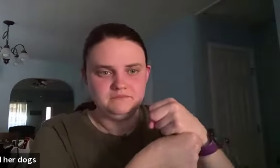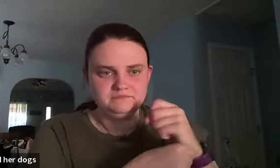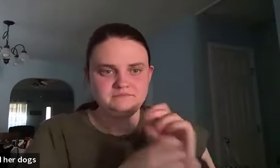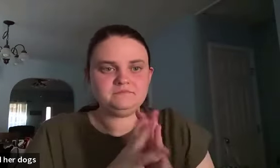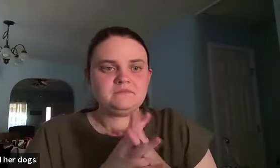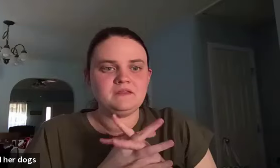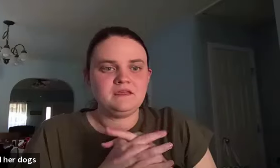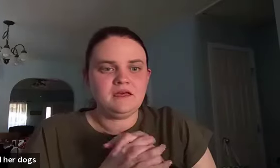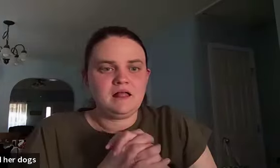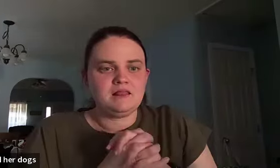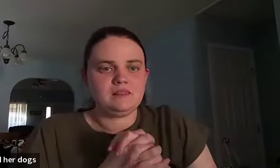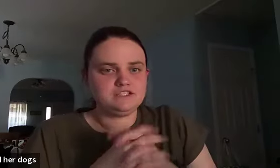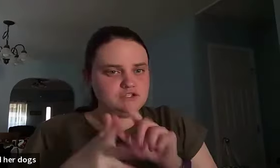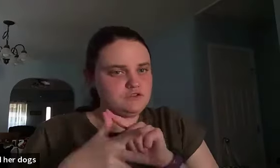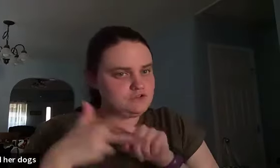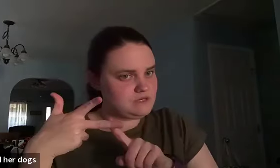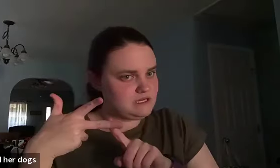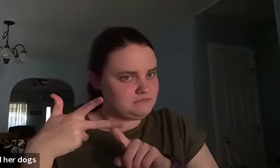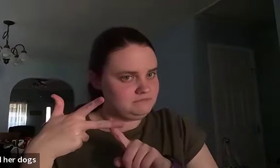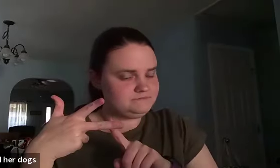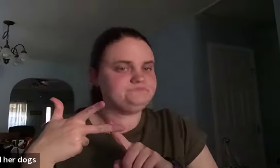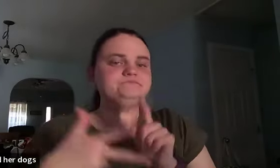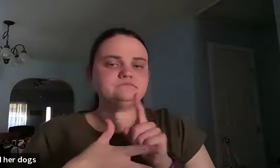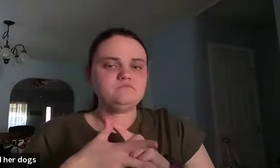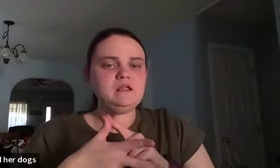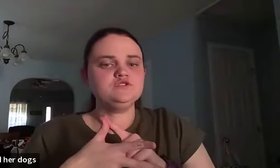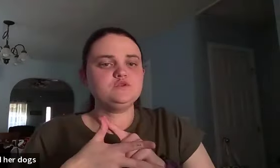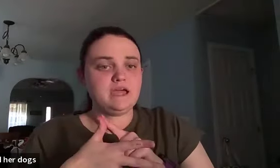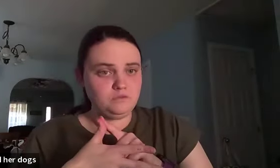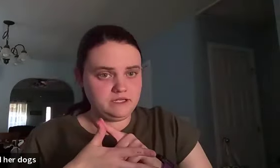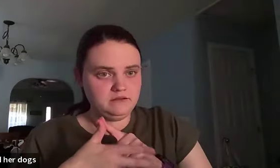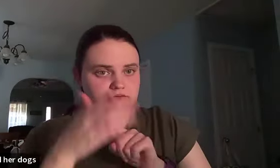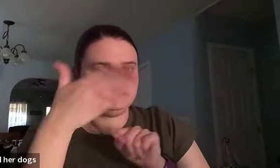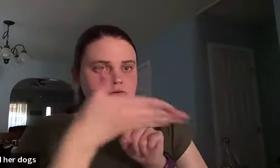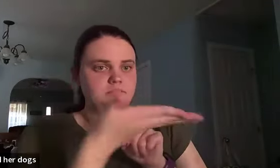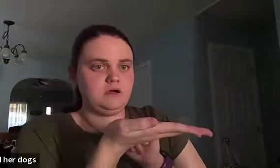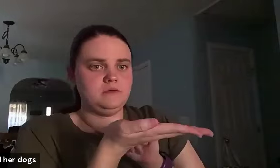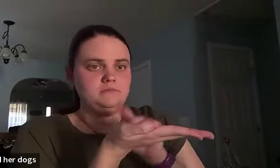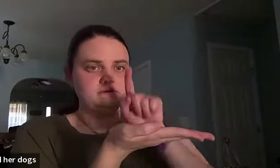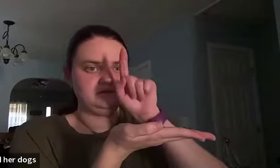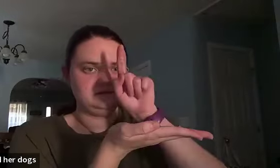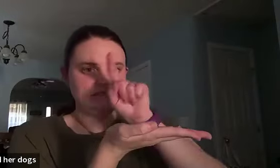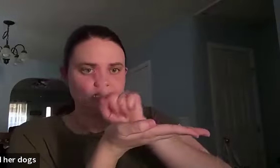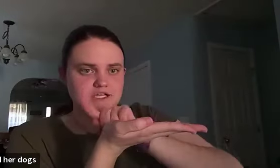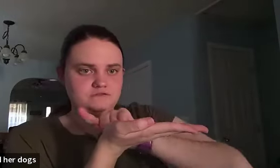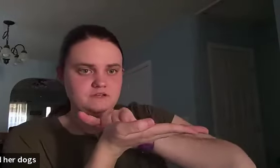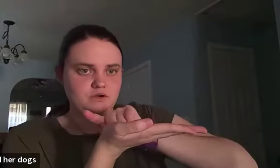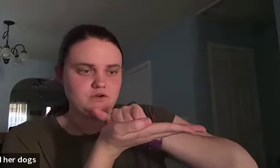Okay. Let's do those 3 again. So we had week, palm up, slide your finger